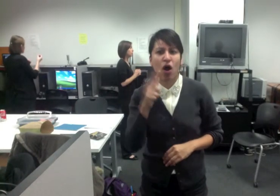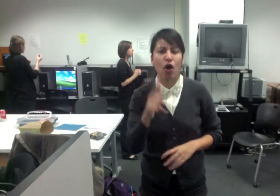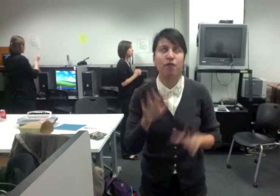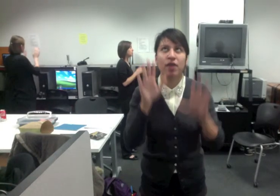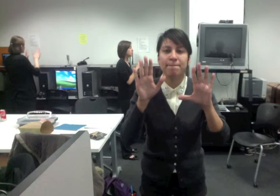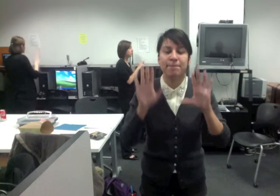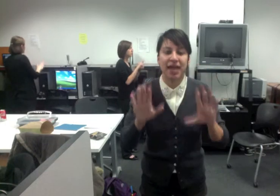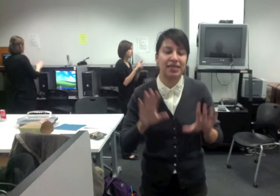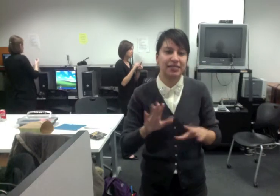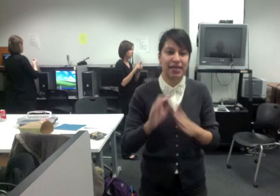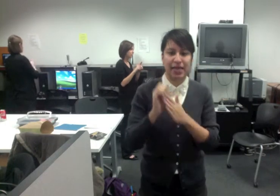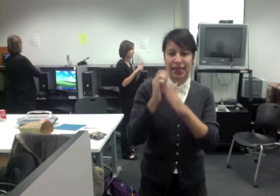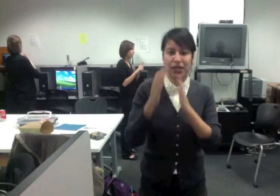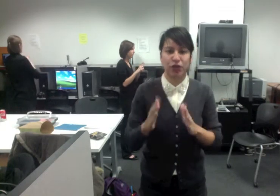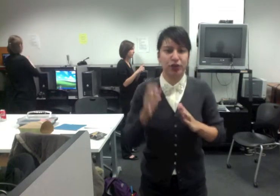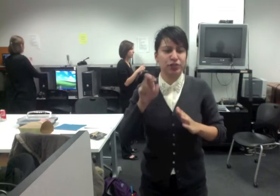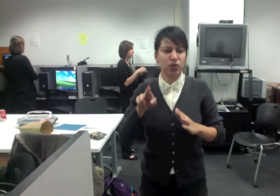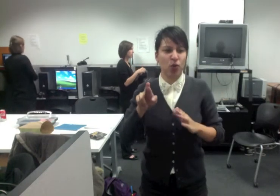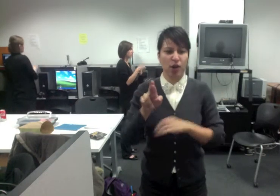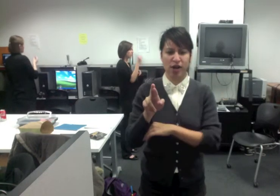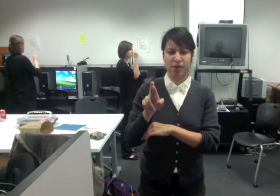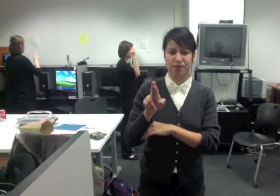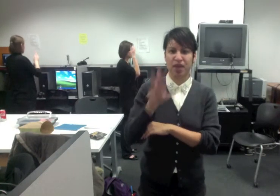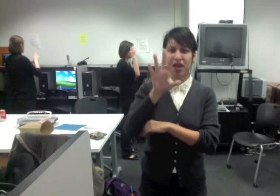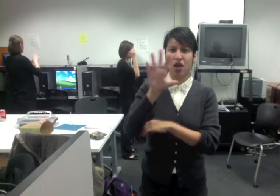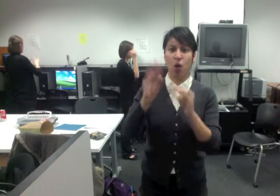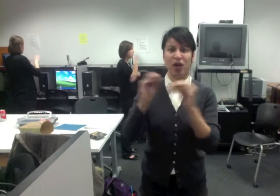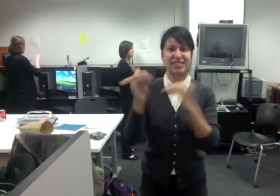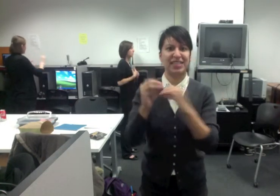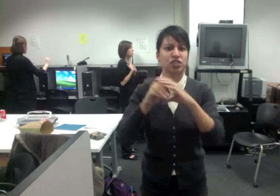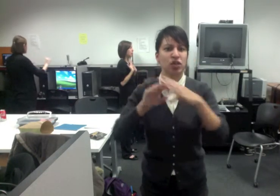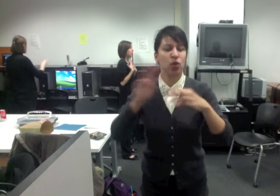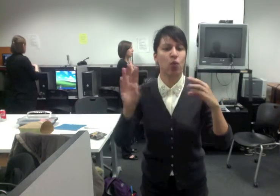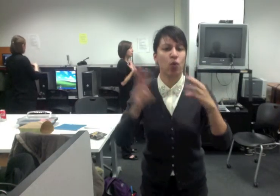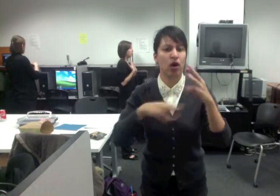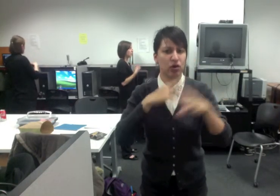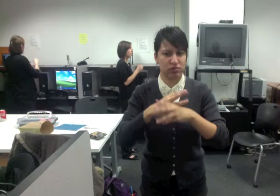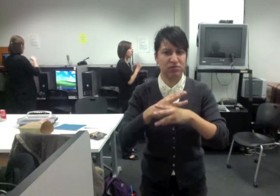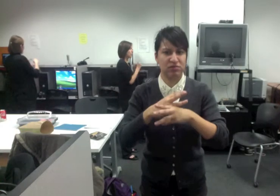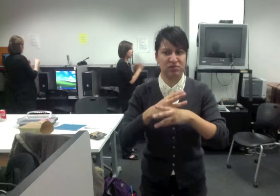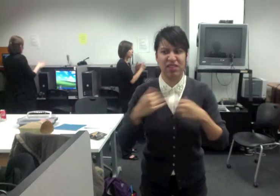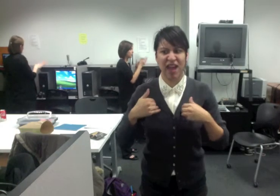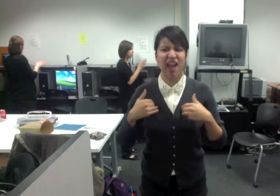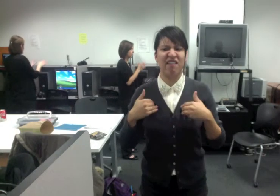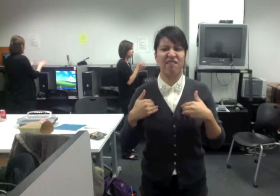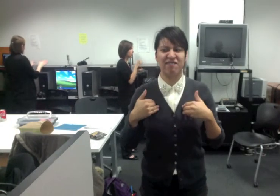Martin Luther King or the Wright brothers, they will think, act, and communicate the exact same way, and it's the complete